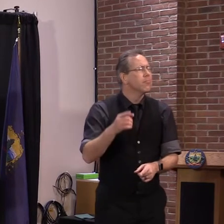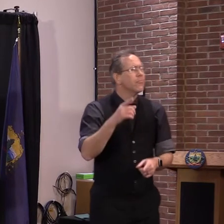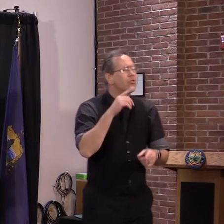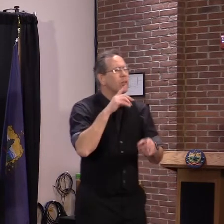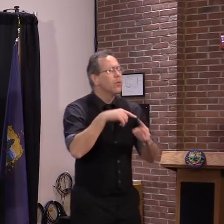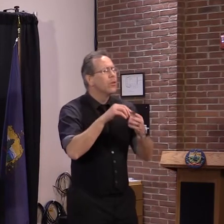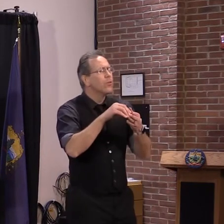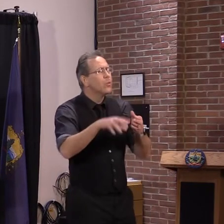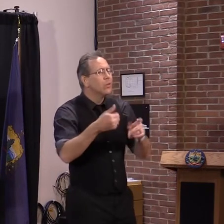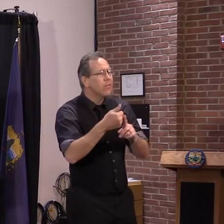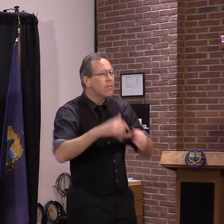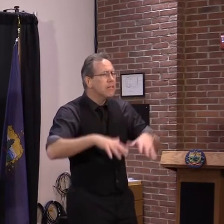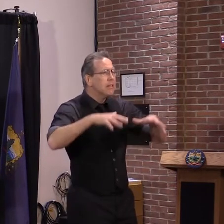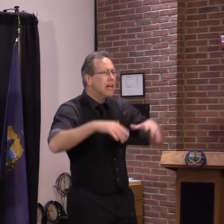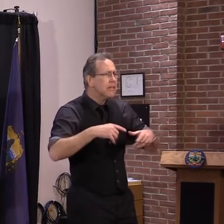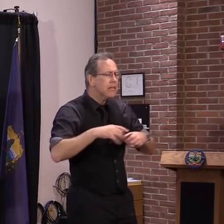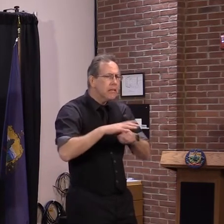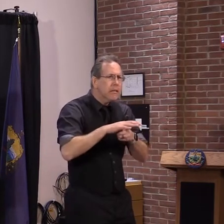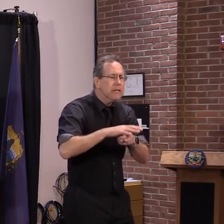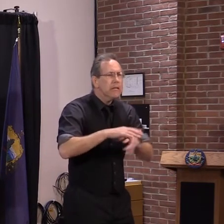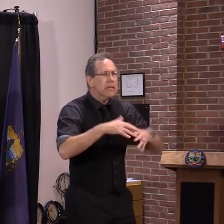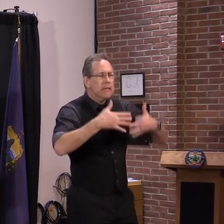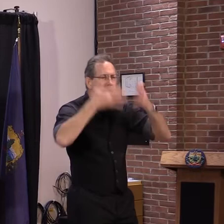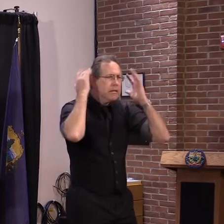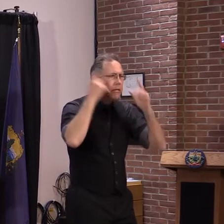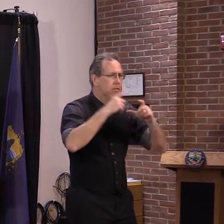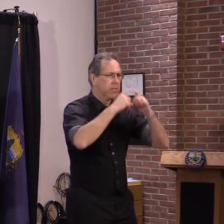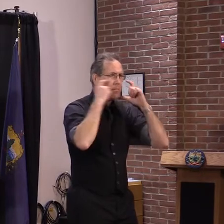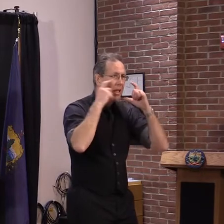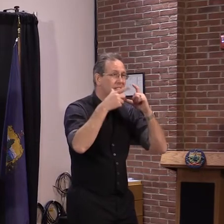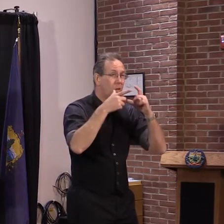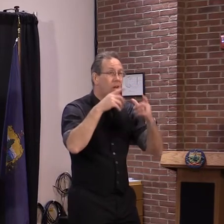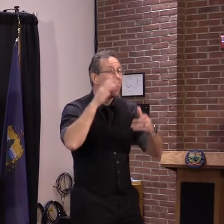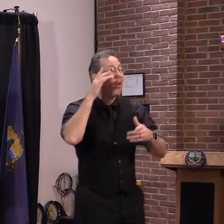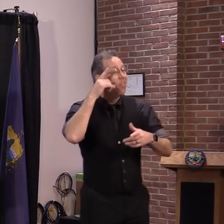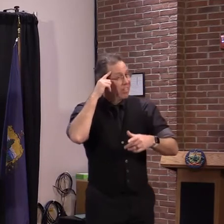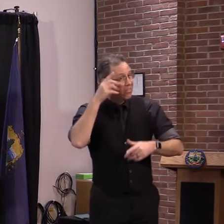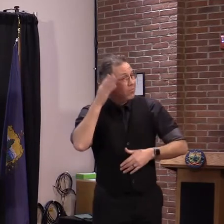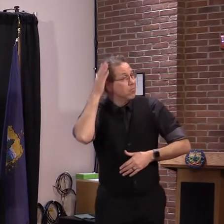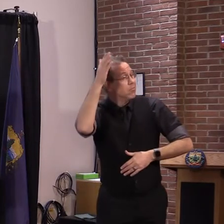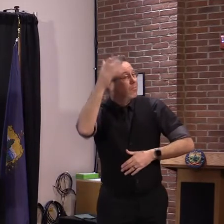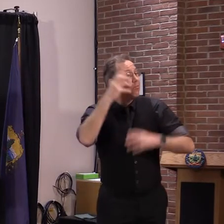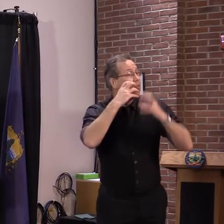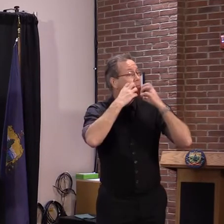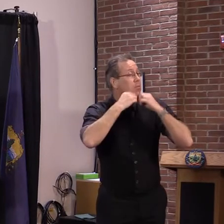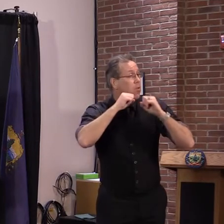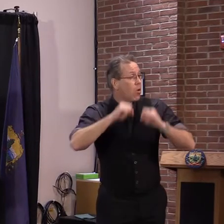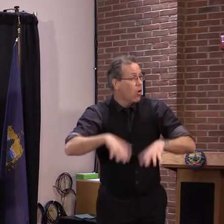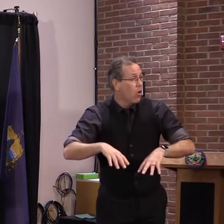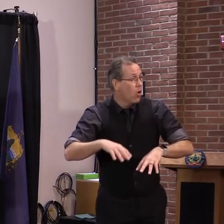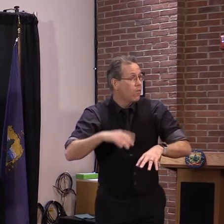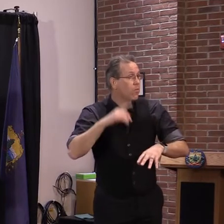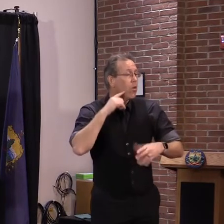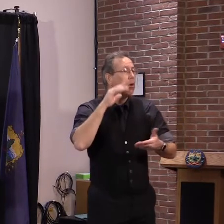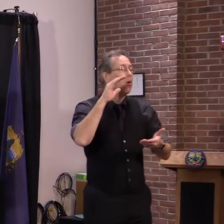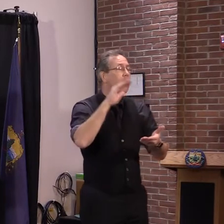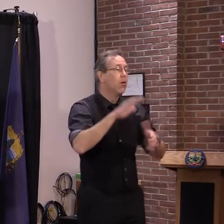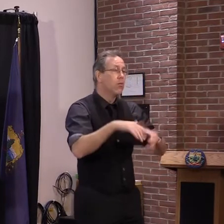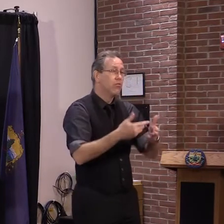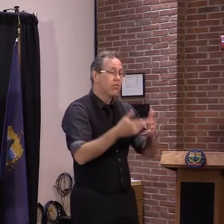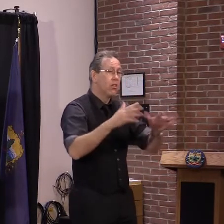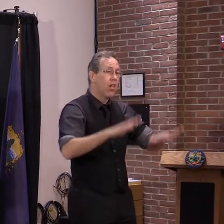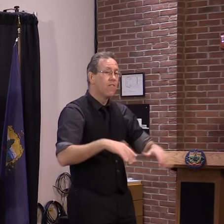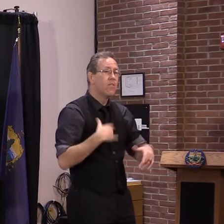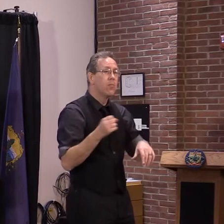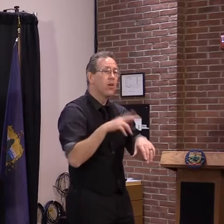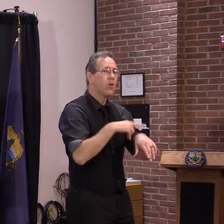going to be additional measures that are going to need to be taken for the benefit of the students? Yeah, I think it's part of the puzzle, but no, I don't think it all rests on this.